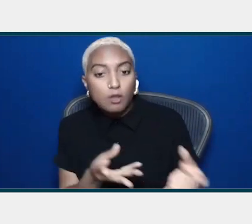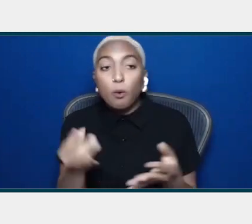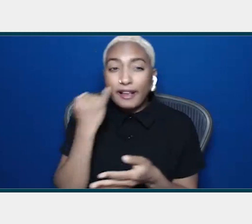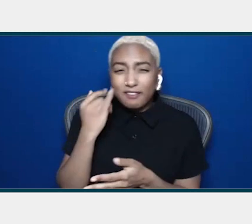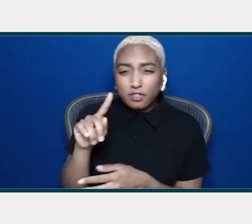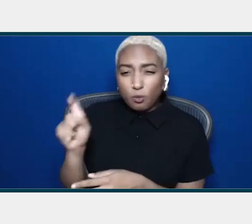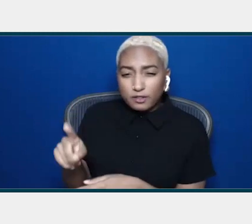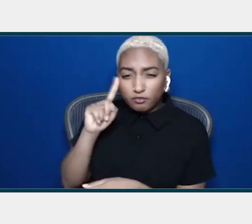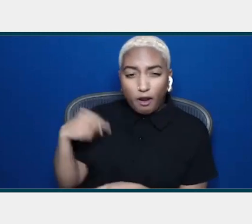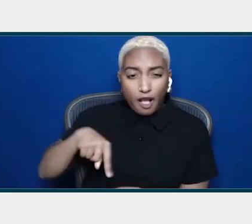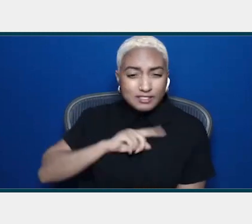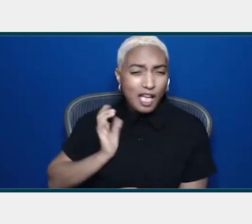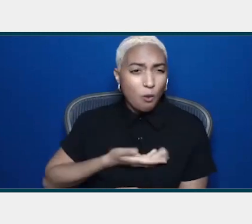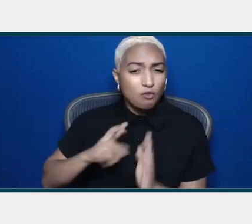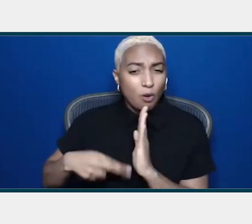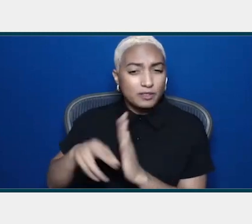RM,